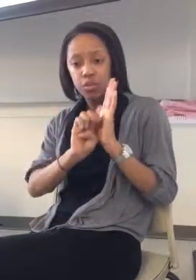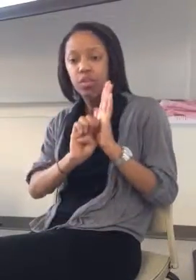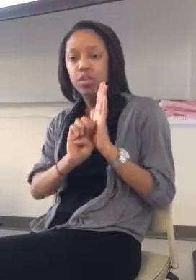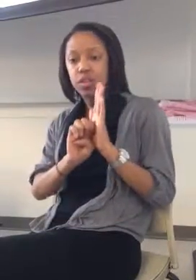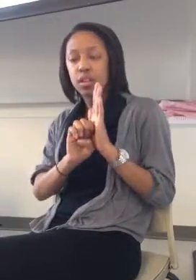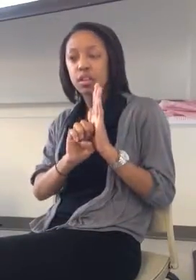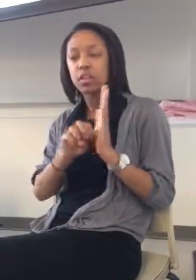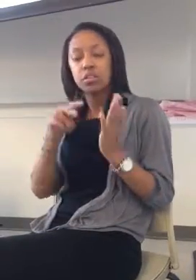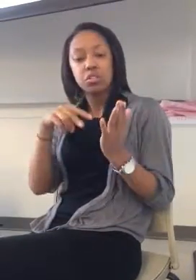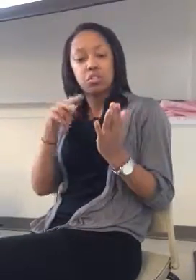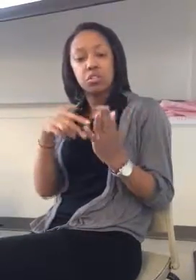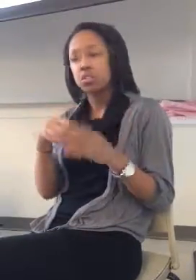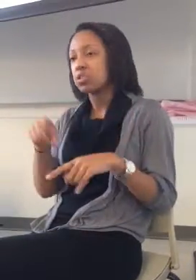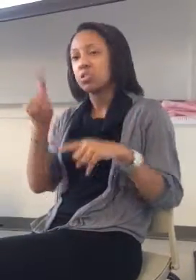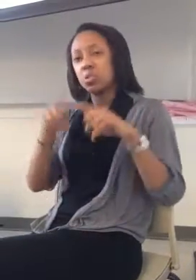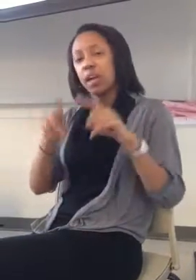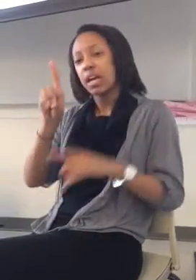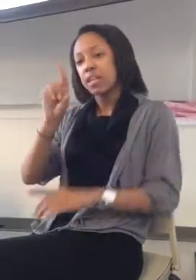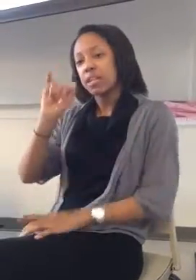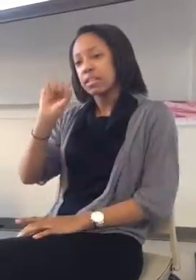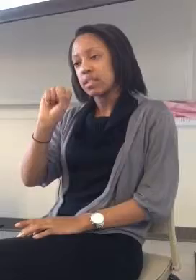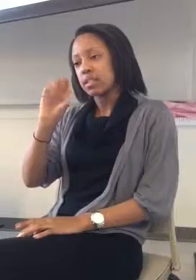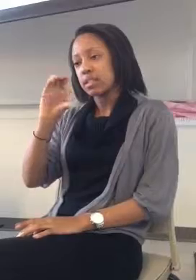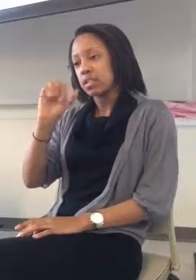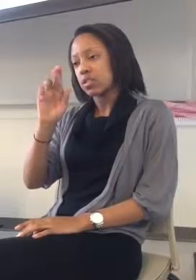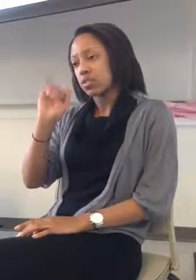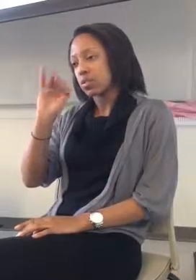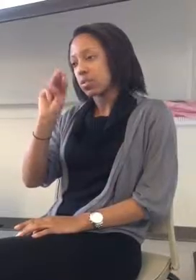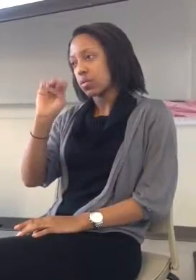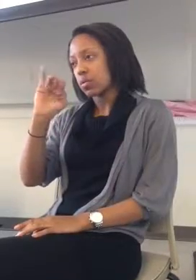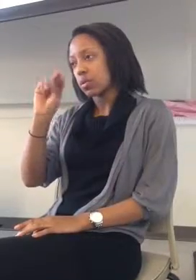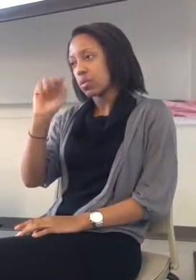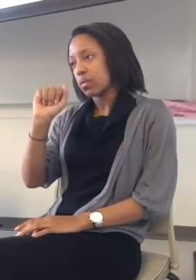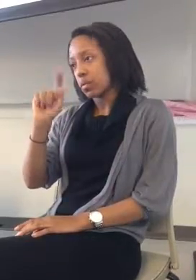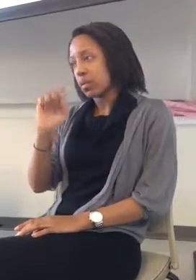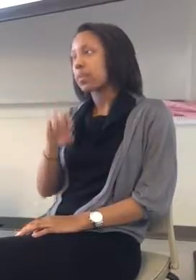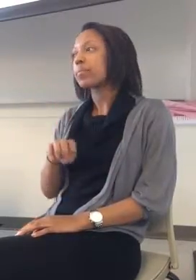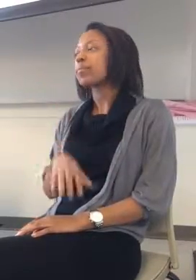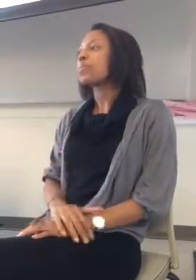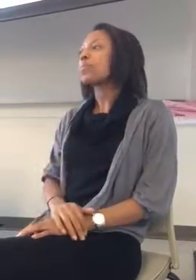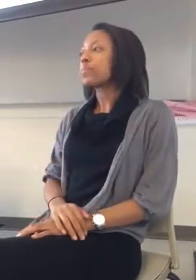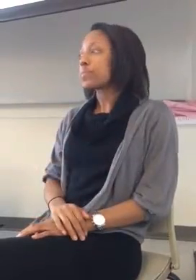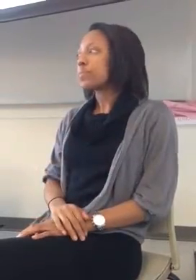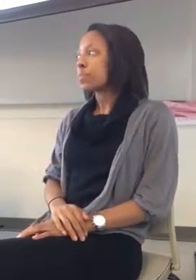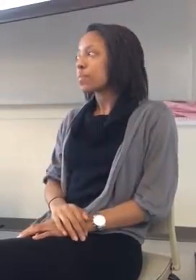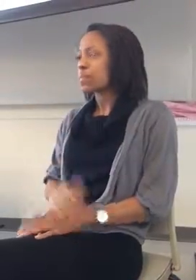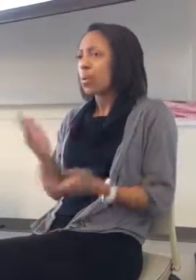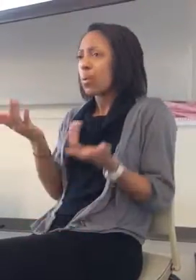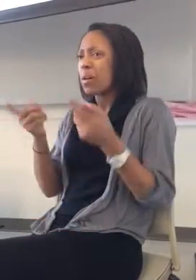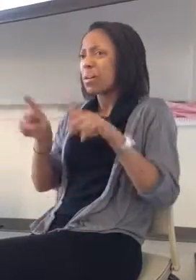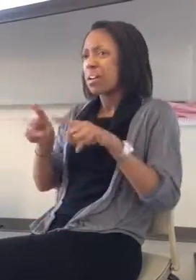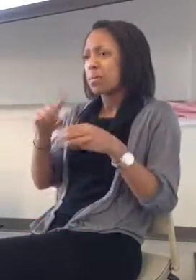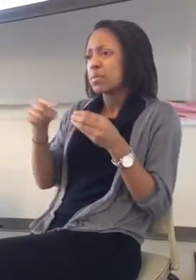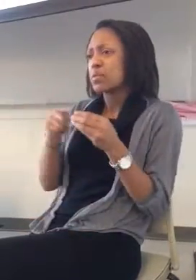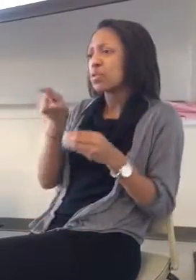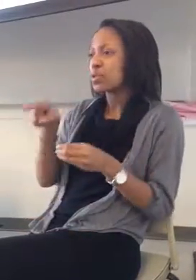sexual orientation. And that's a good point. What happens when you're working and you're at an agency where, say, maybe you're the only social worker there